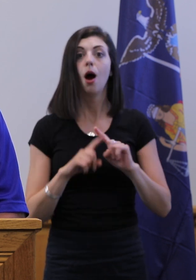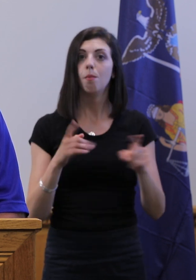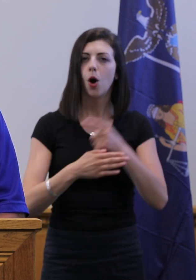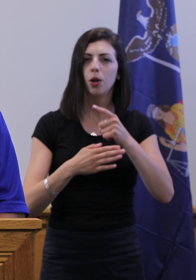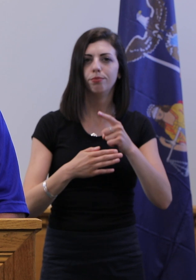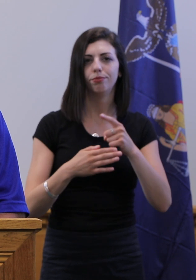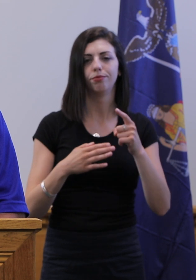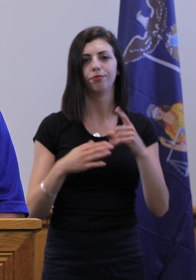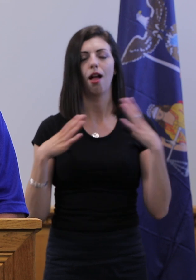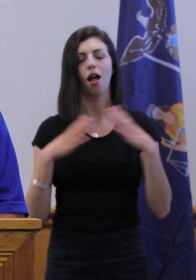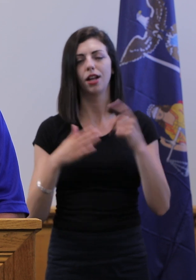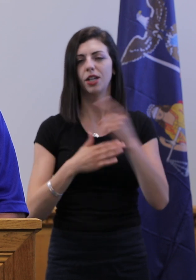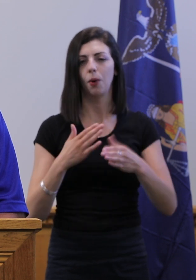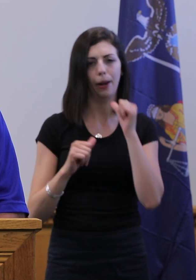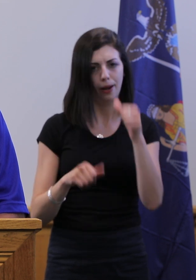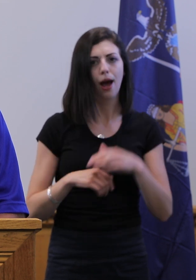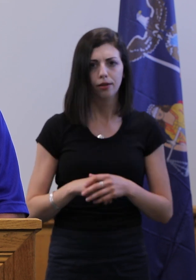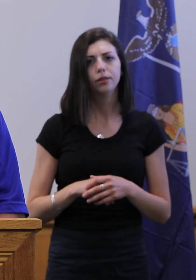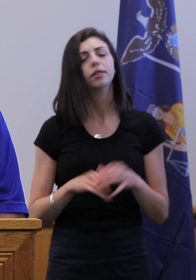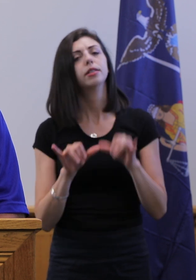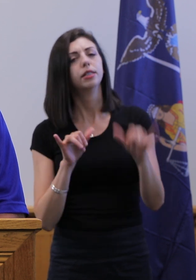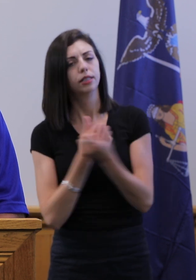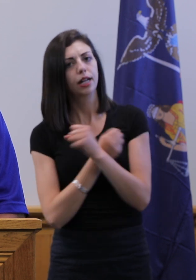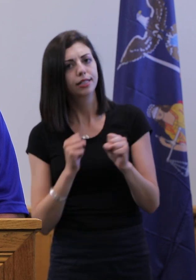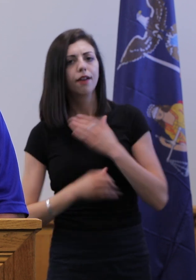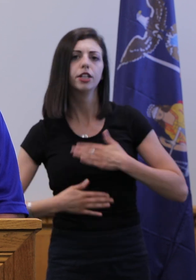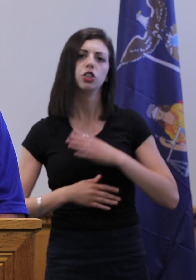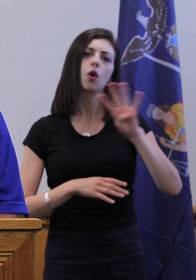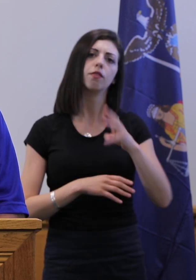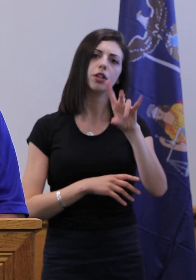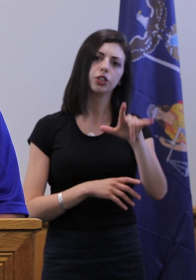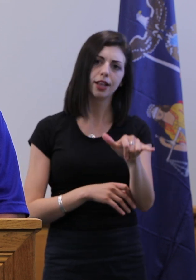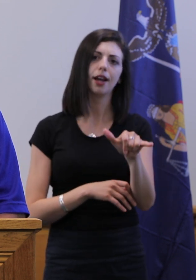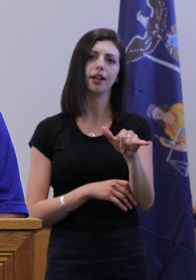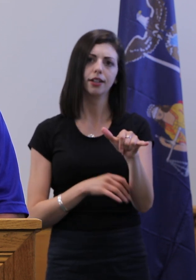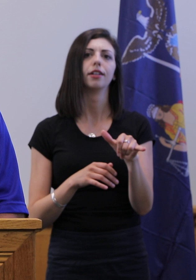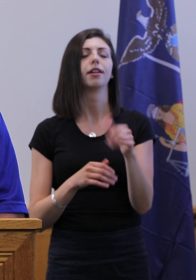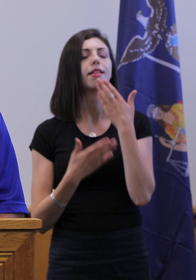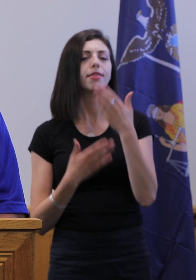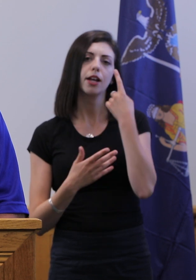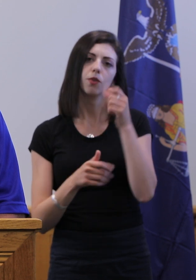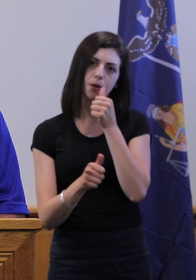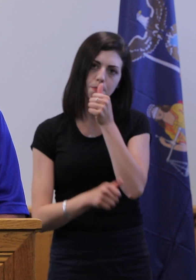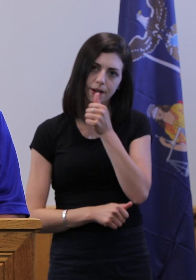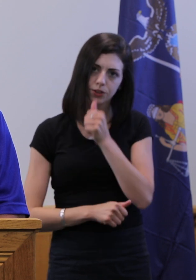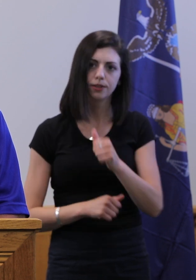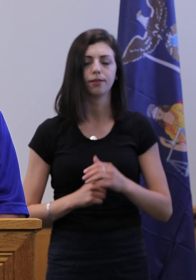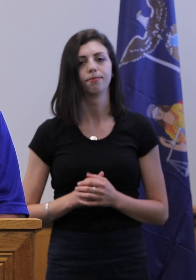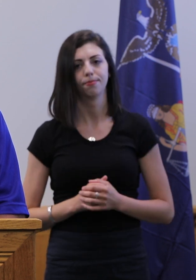of July weekend, stay safe, and thank you as always for your continued patience and cooperation. It is making a difference.